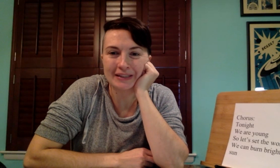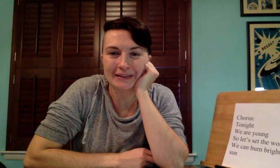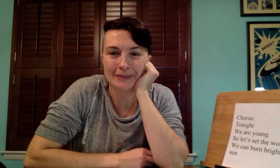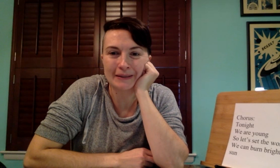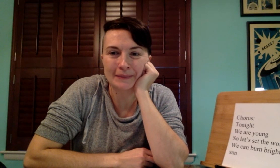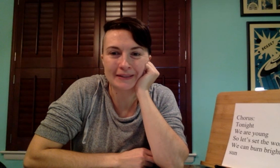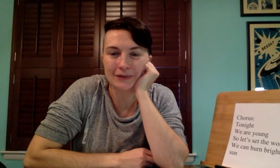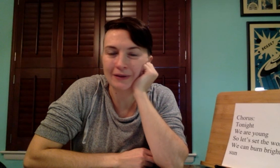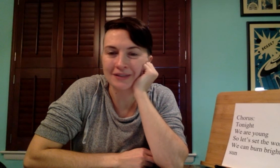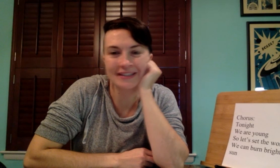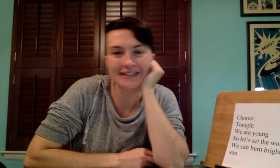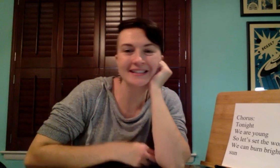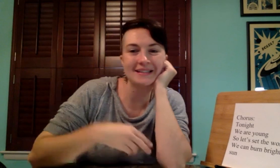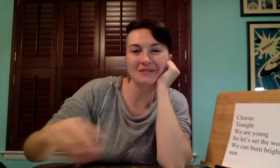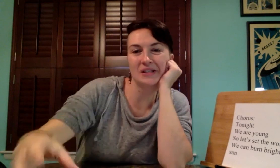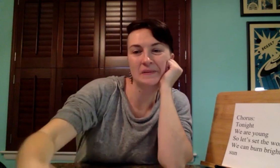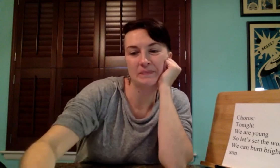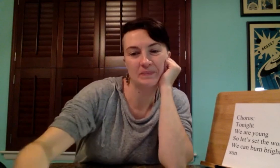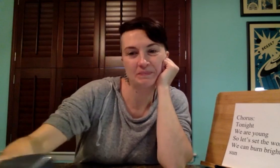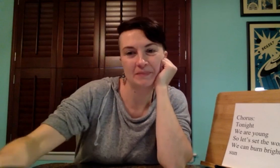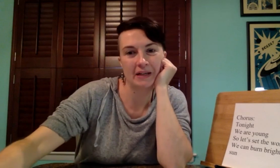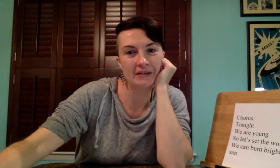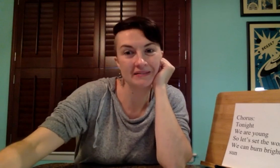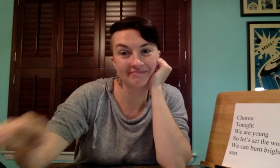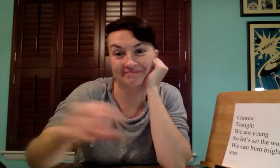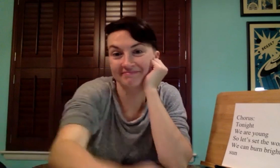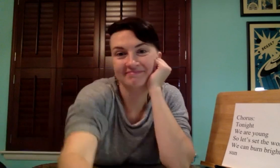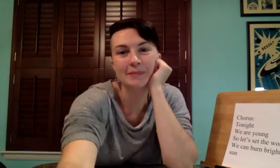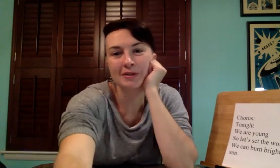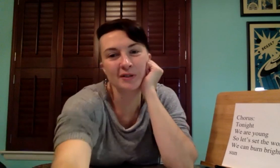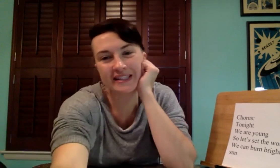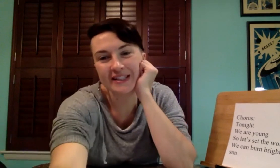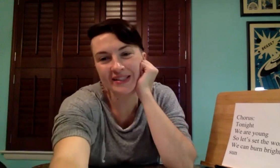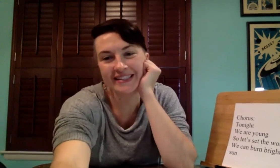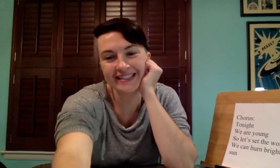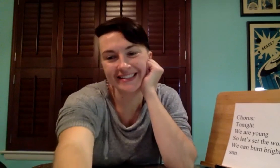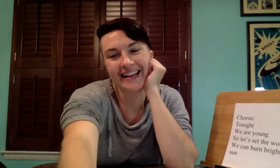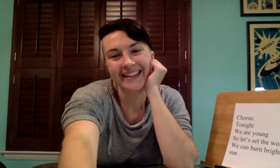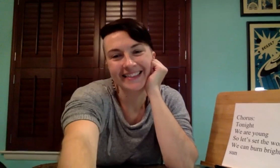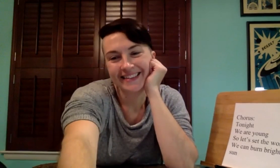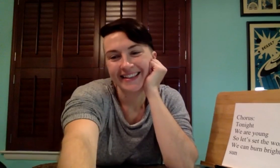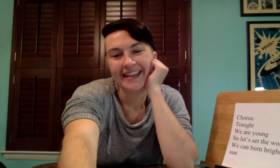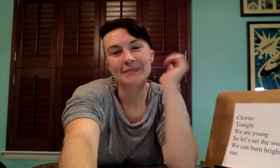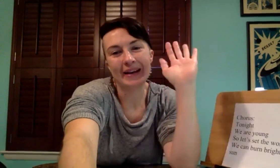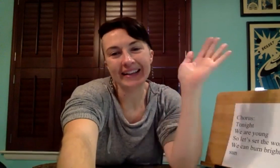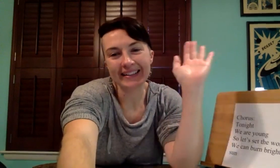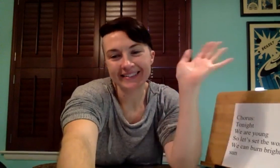keep it up and if you have any ideas for how to get more folks interested. Bye.